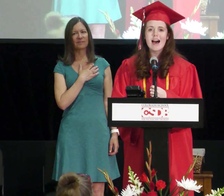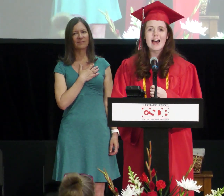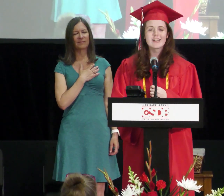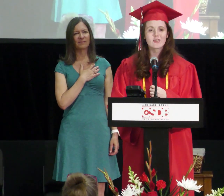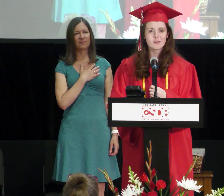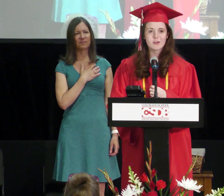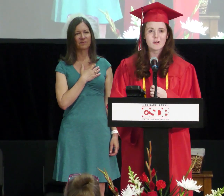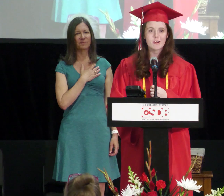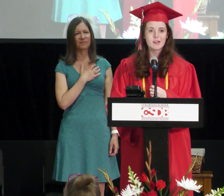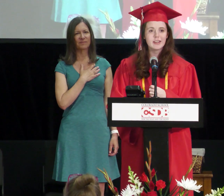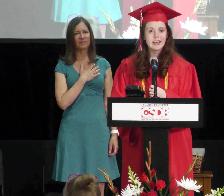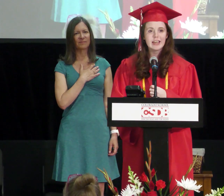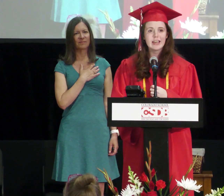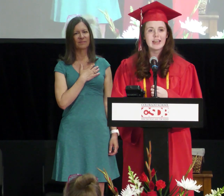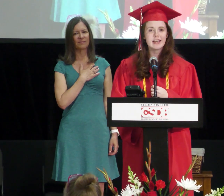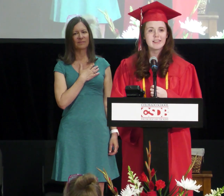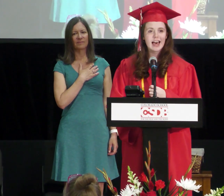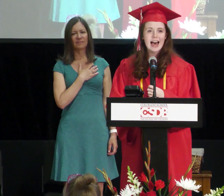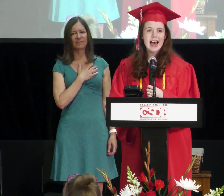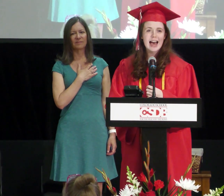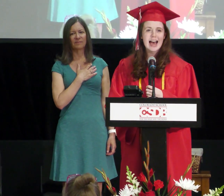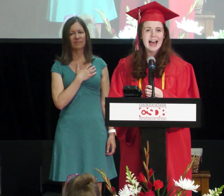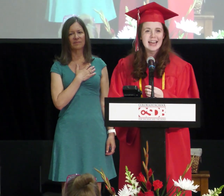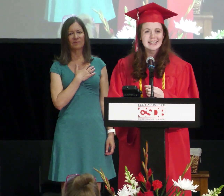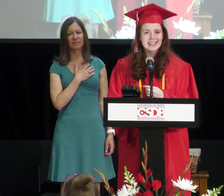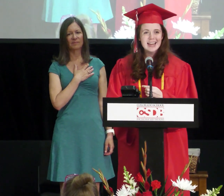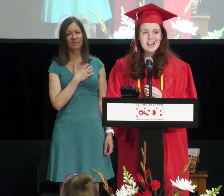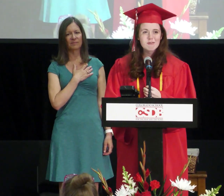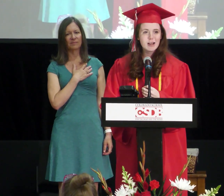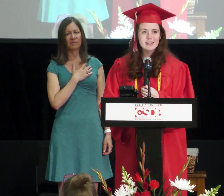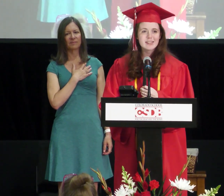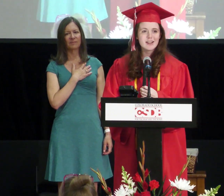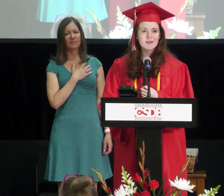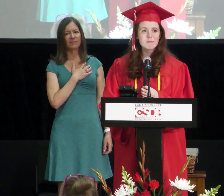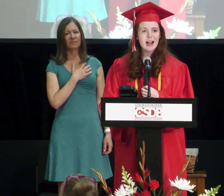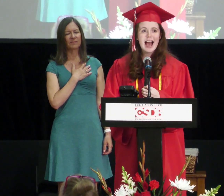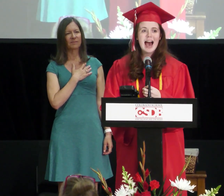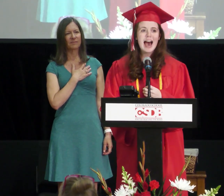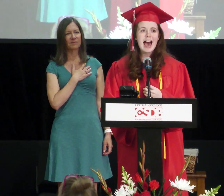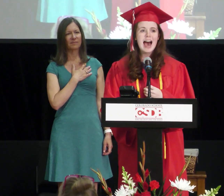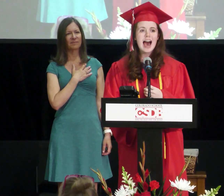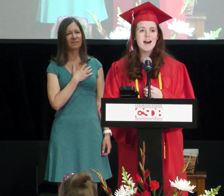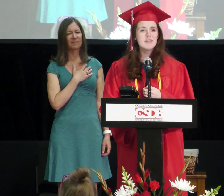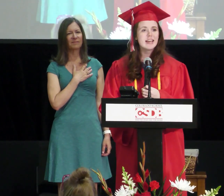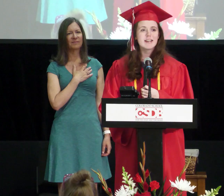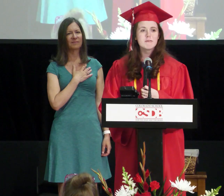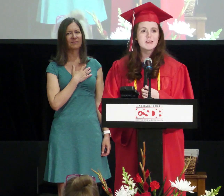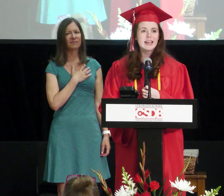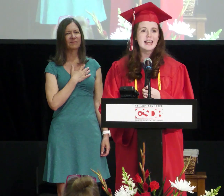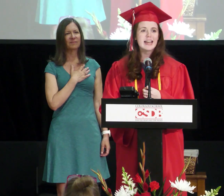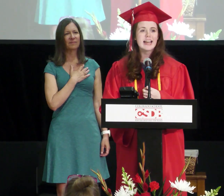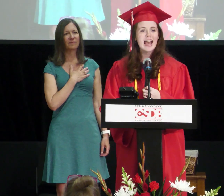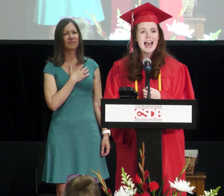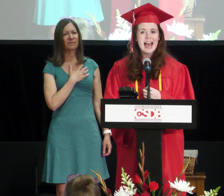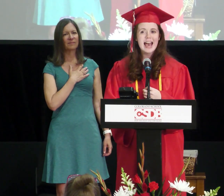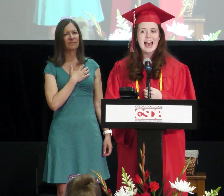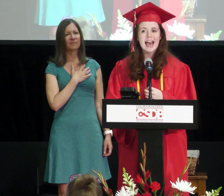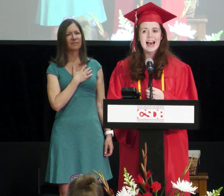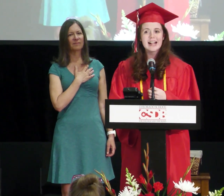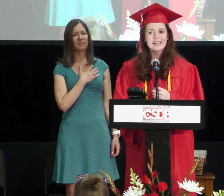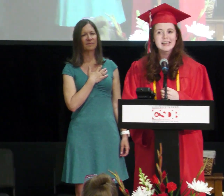dawn's early light, what so proudly we